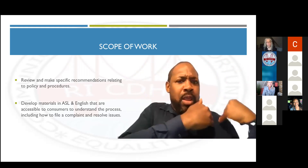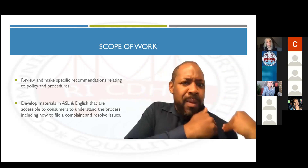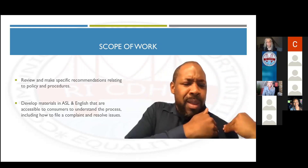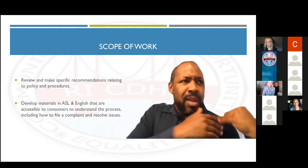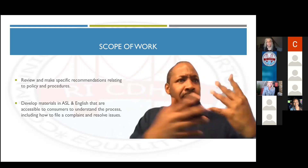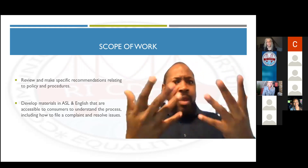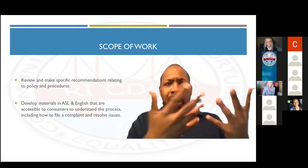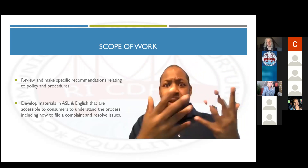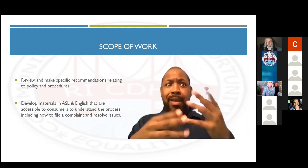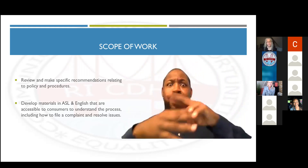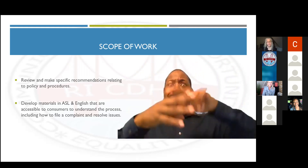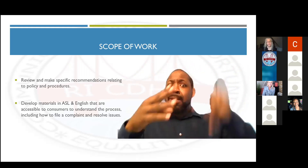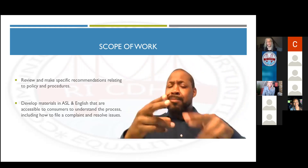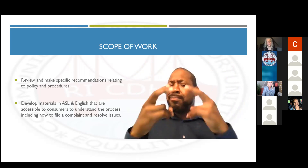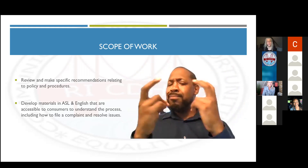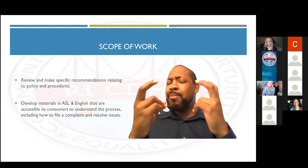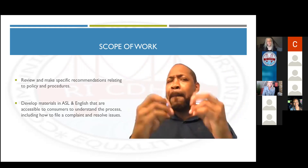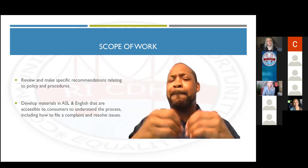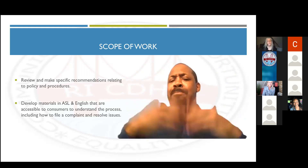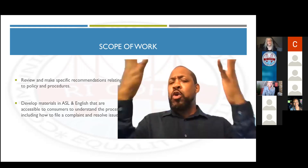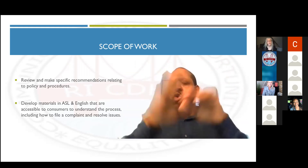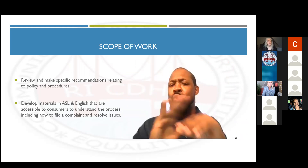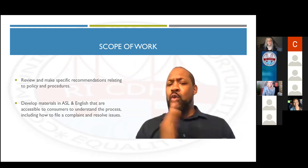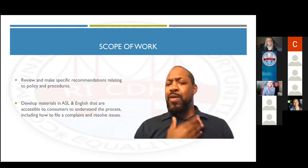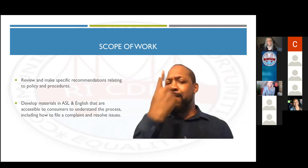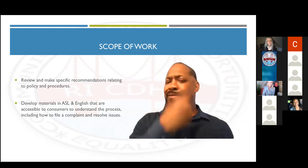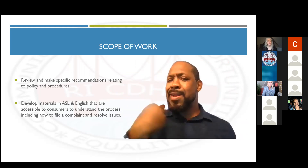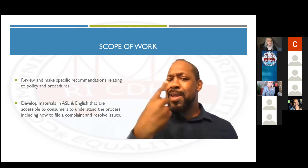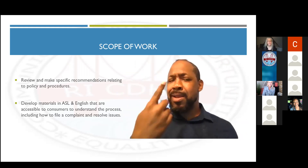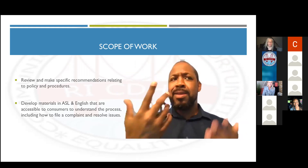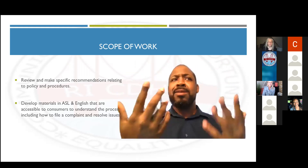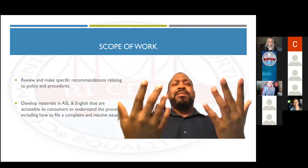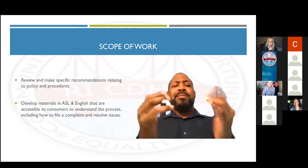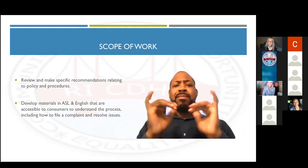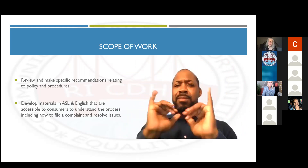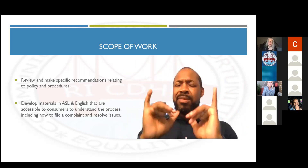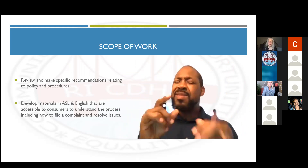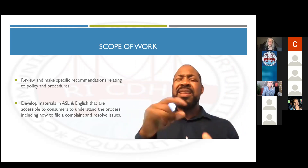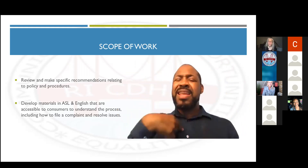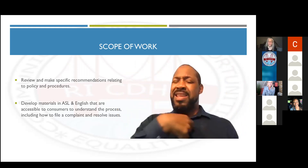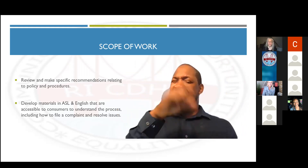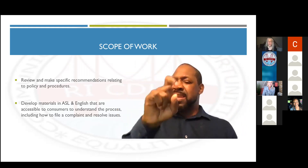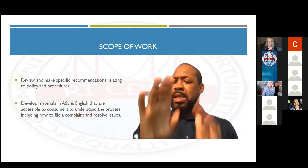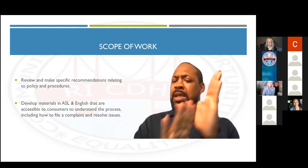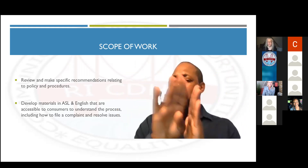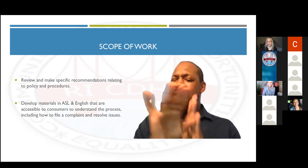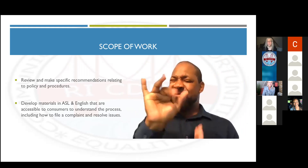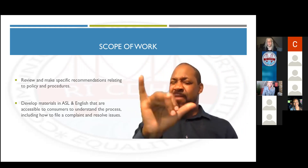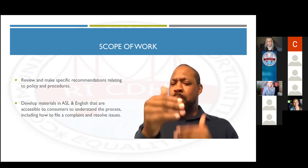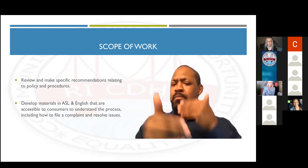frustration. It creates a lot of anxiety for people. And a lot of times people are so